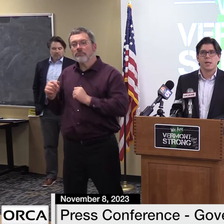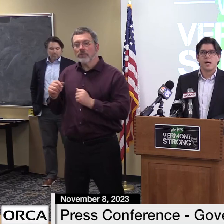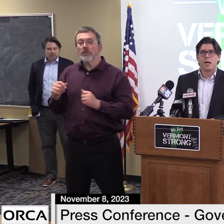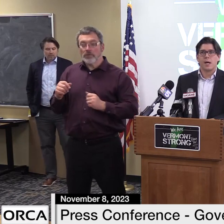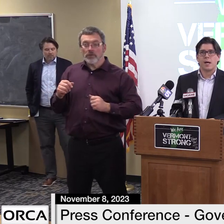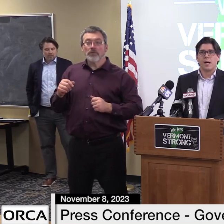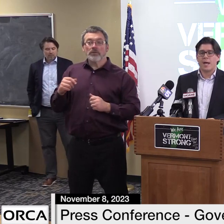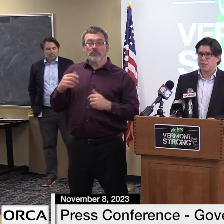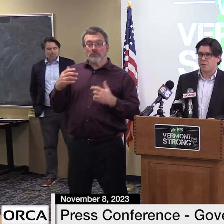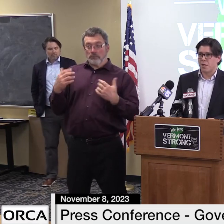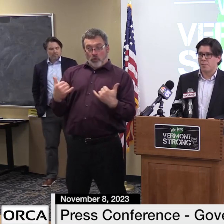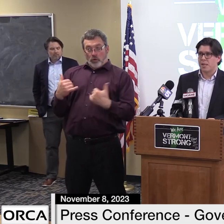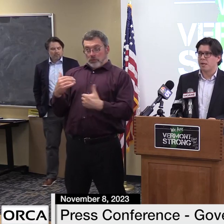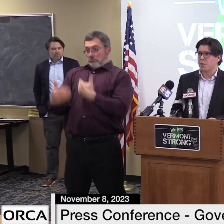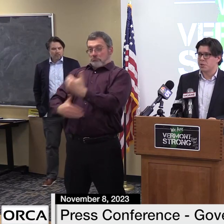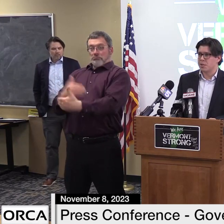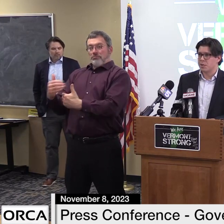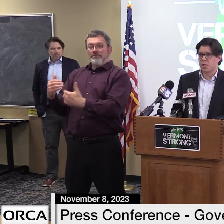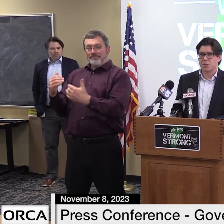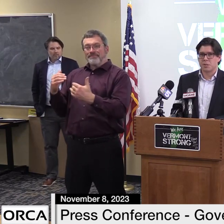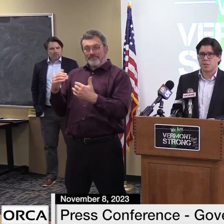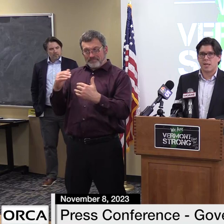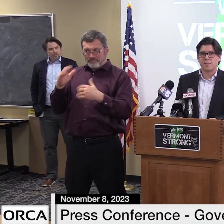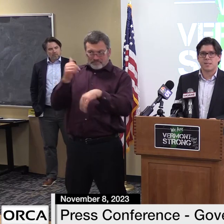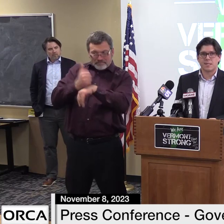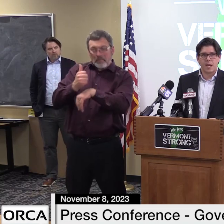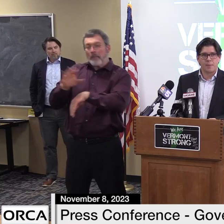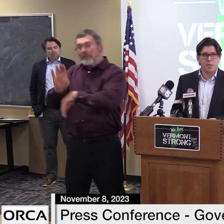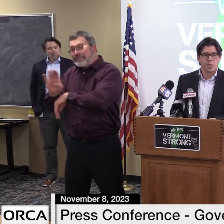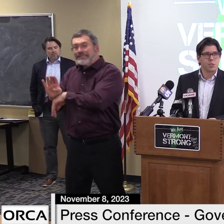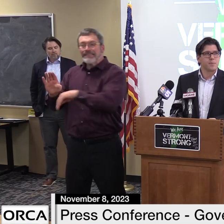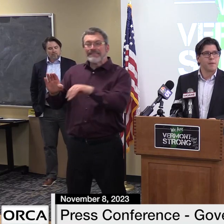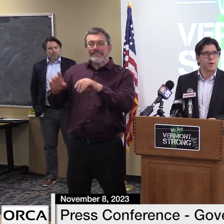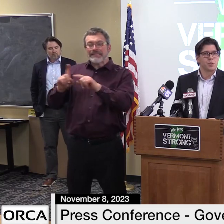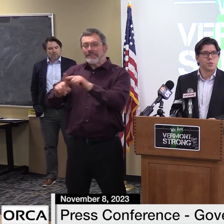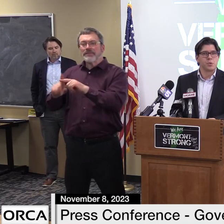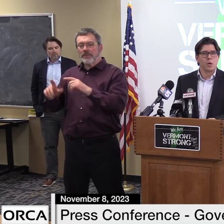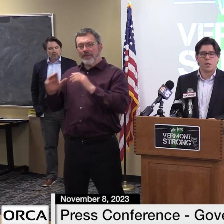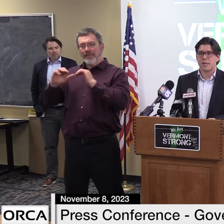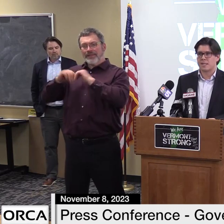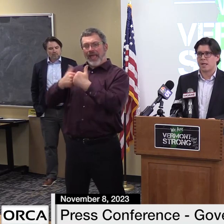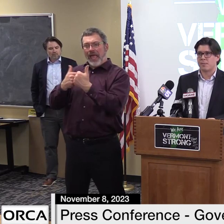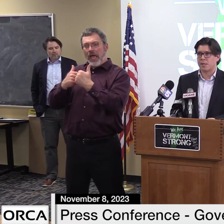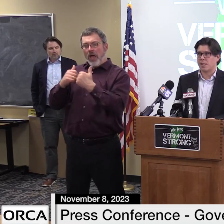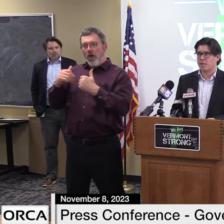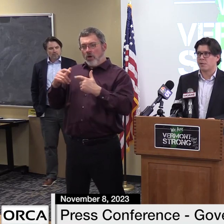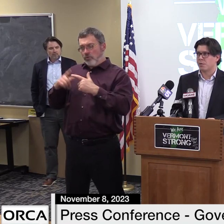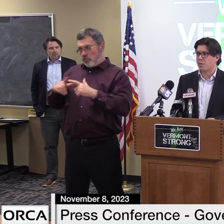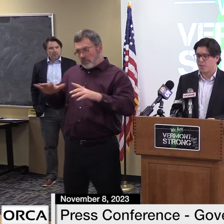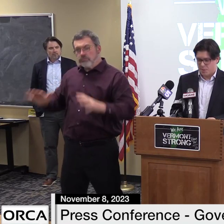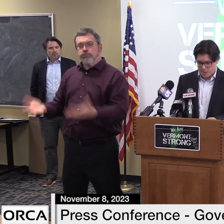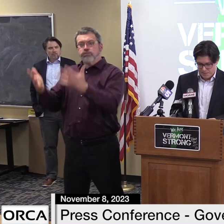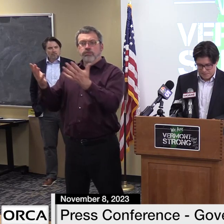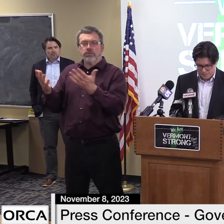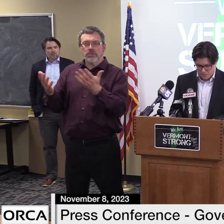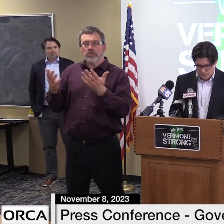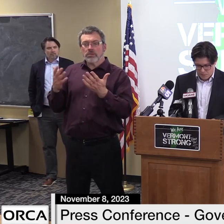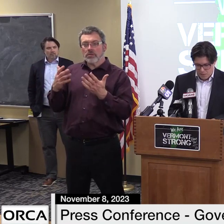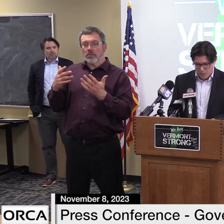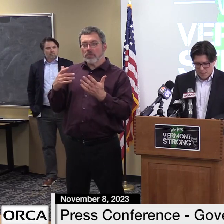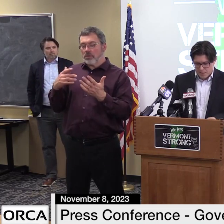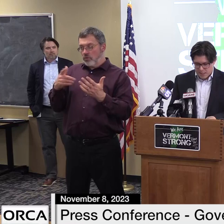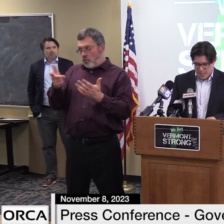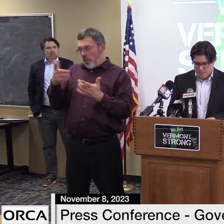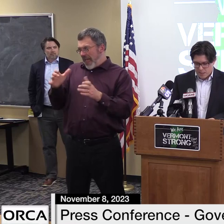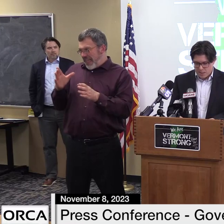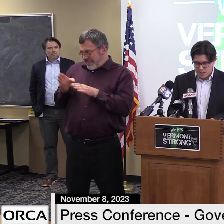which housing development and emergency shelters can be stopped just by folks who aren't excited about the idea of new neighbors.